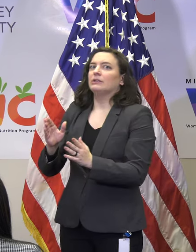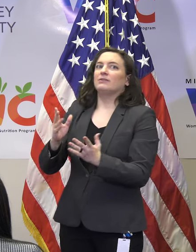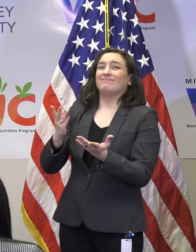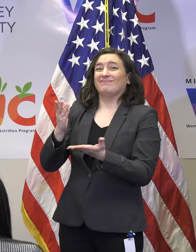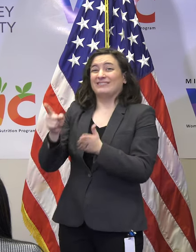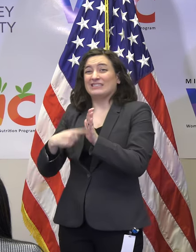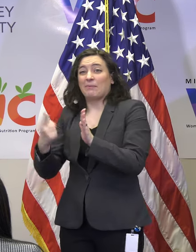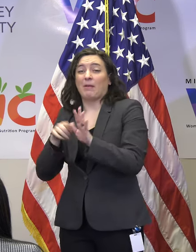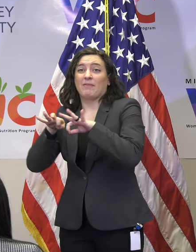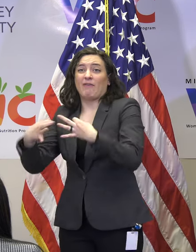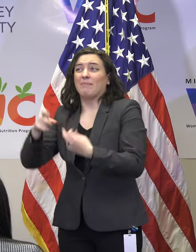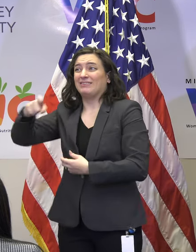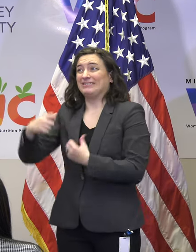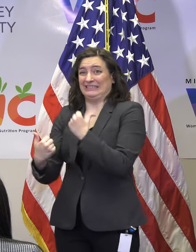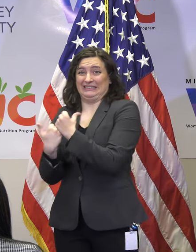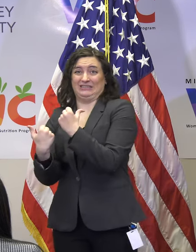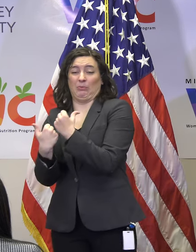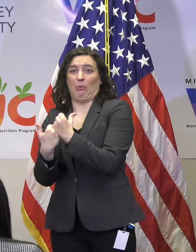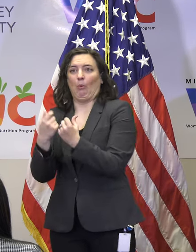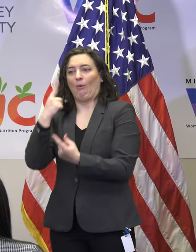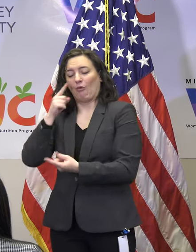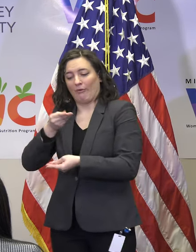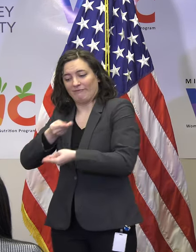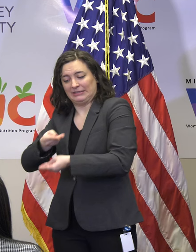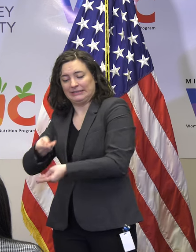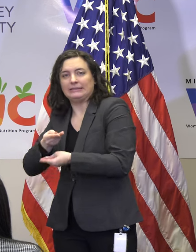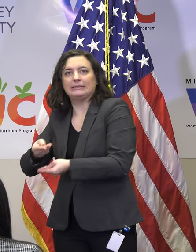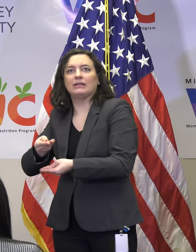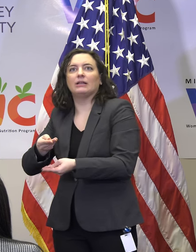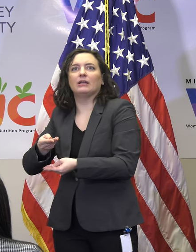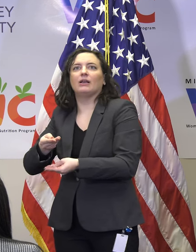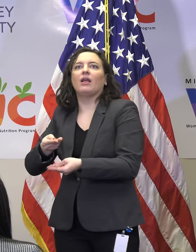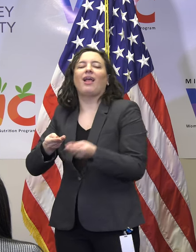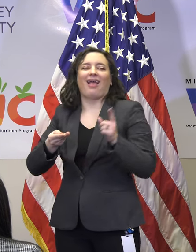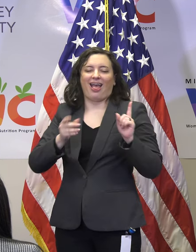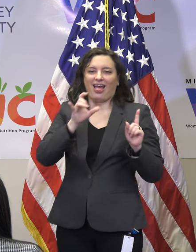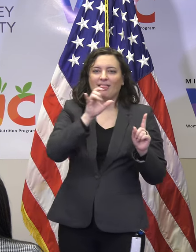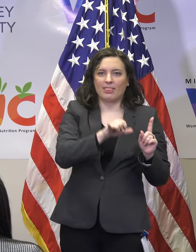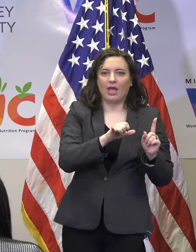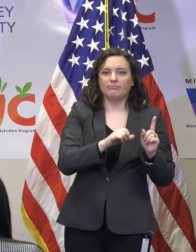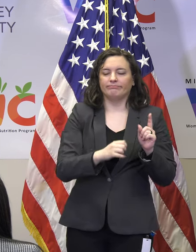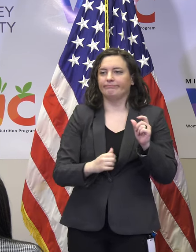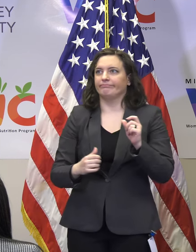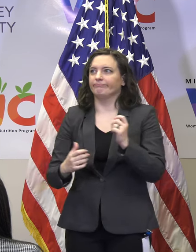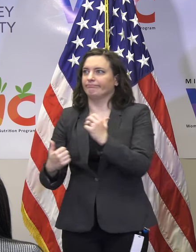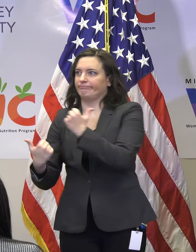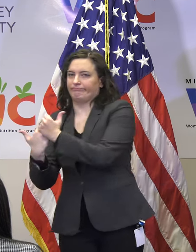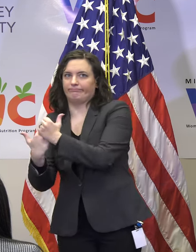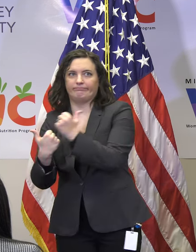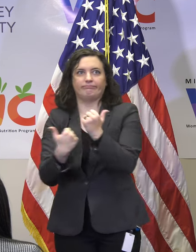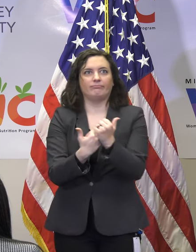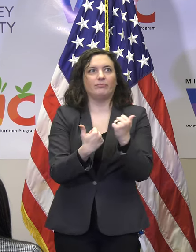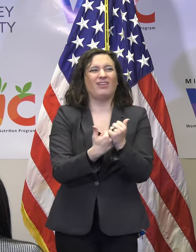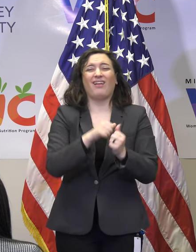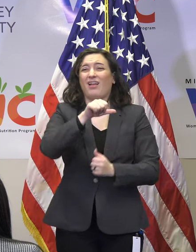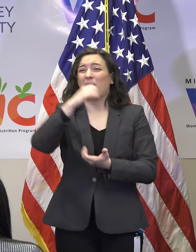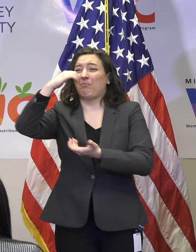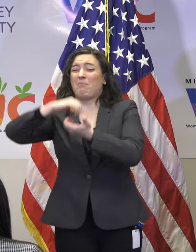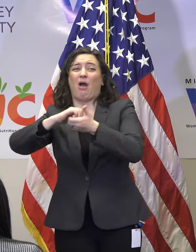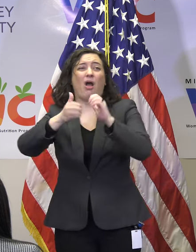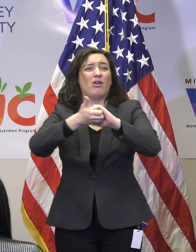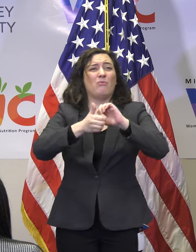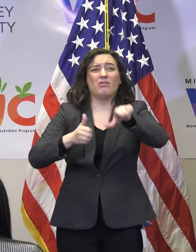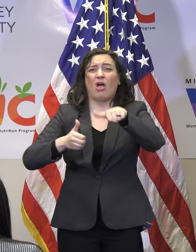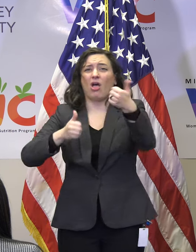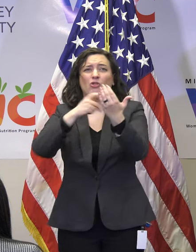summer feeding program begins that complements the congregate summer feeding programs that you all have been able to provide for